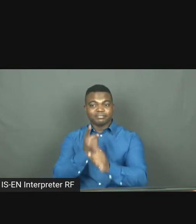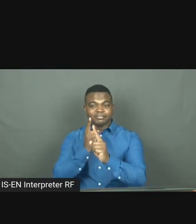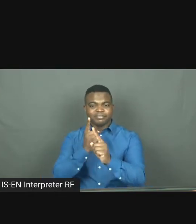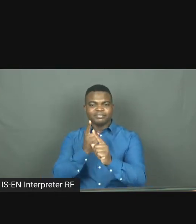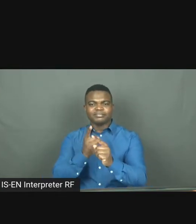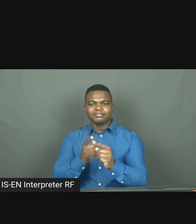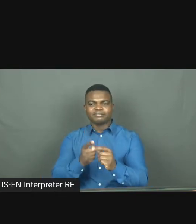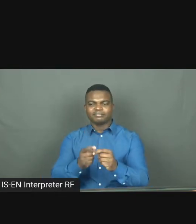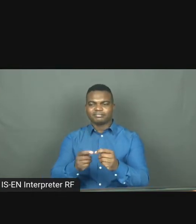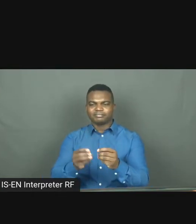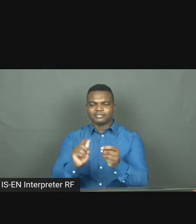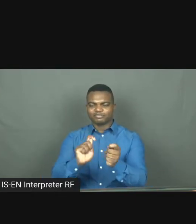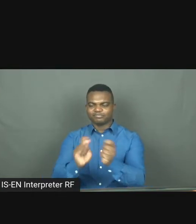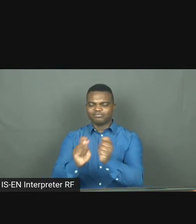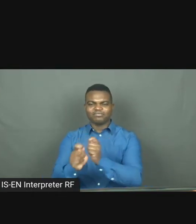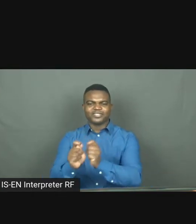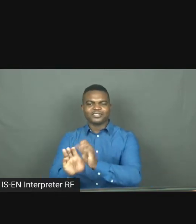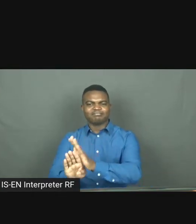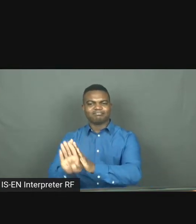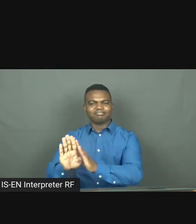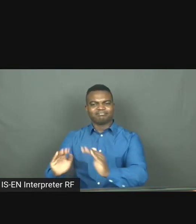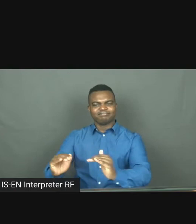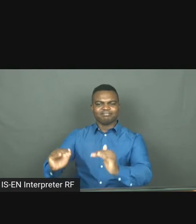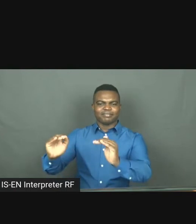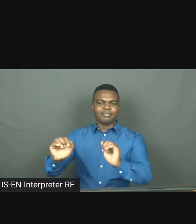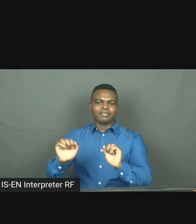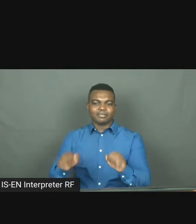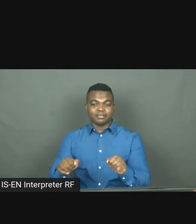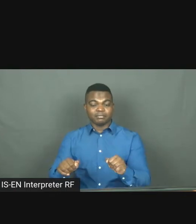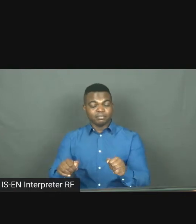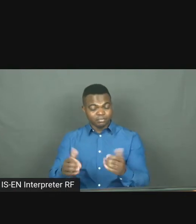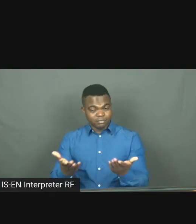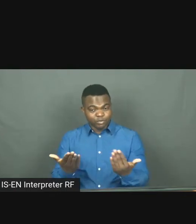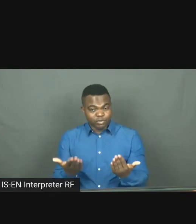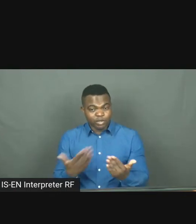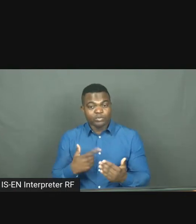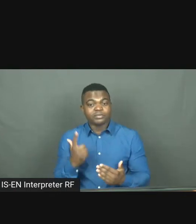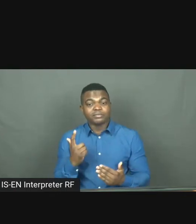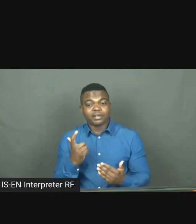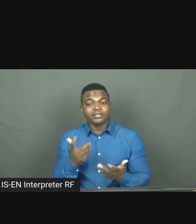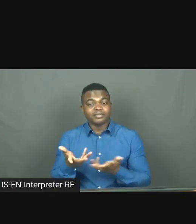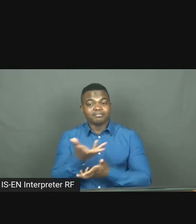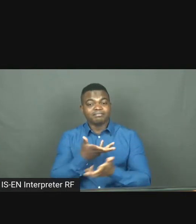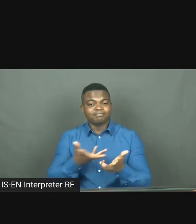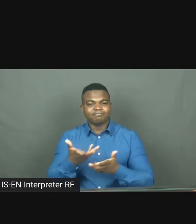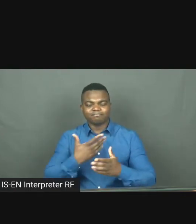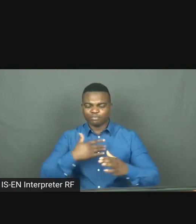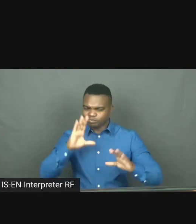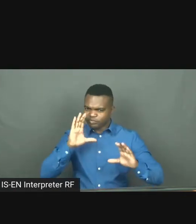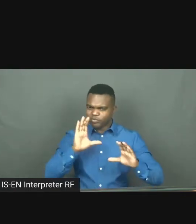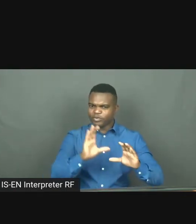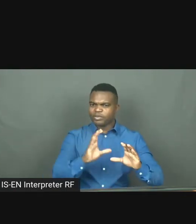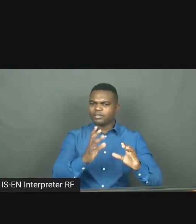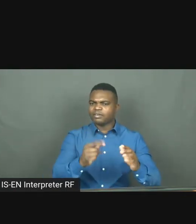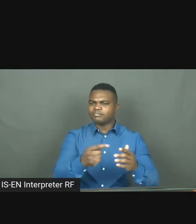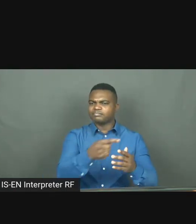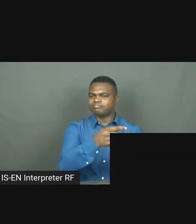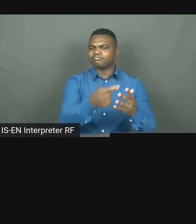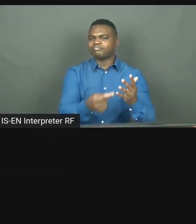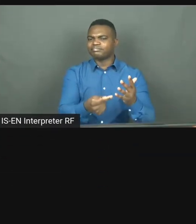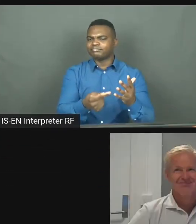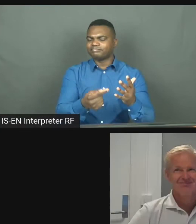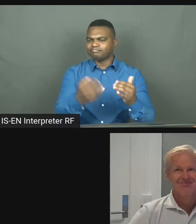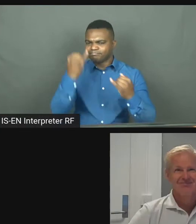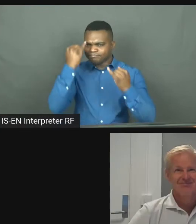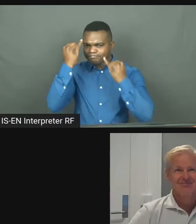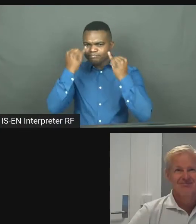extremely delighted to be joined by our keynote speaker, Jan Egeland. We're especially pleased to have him with him